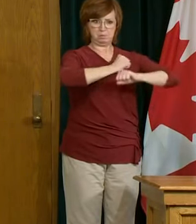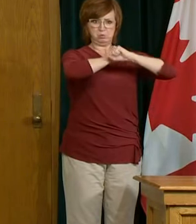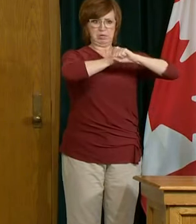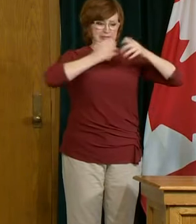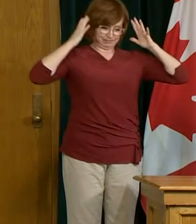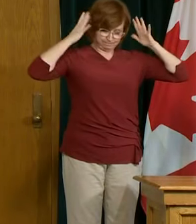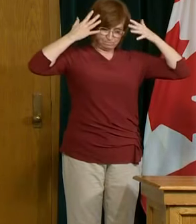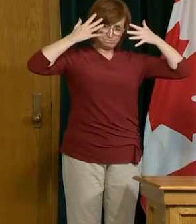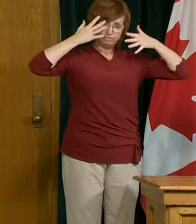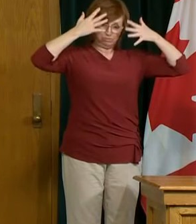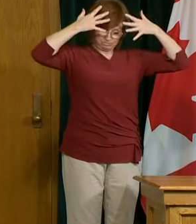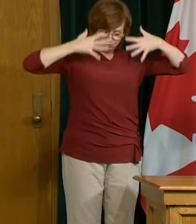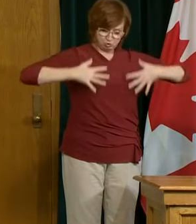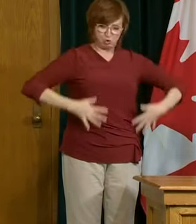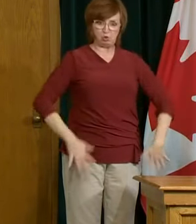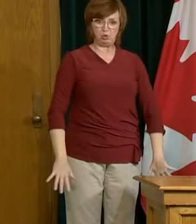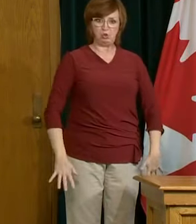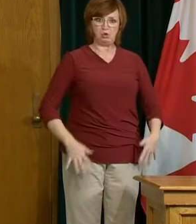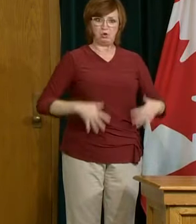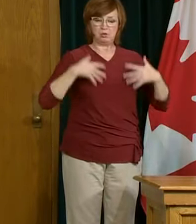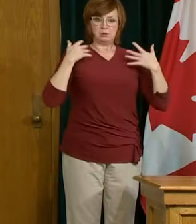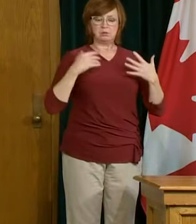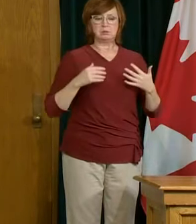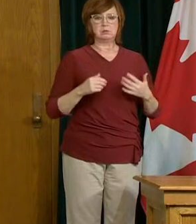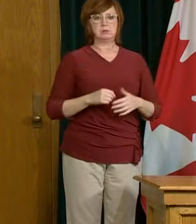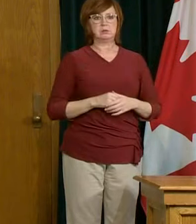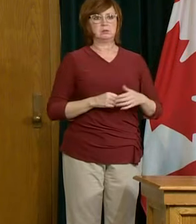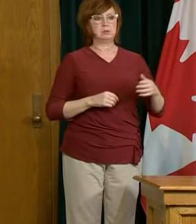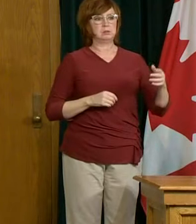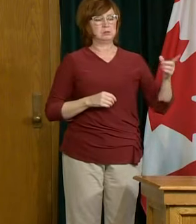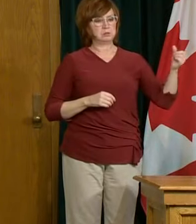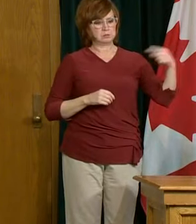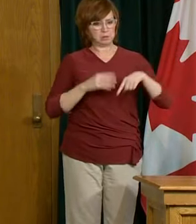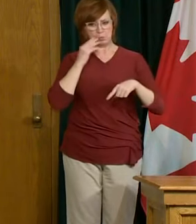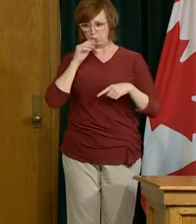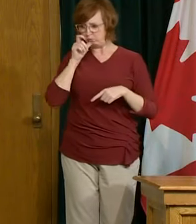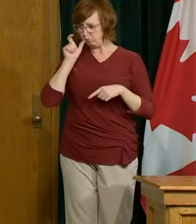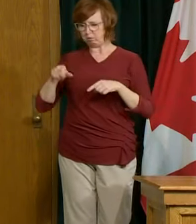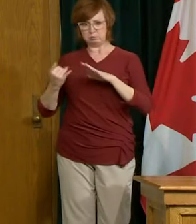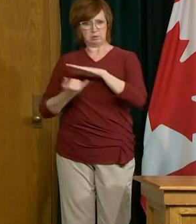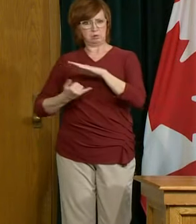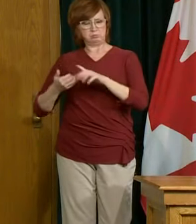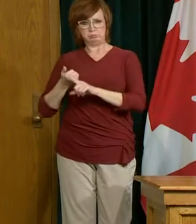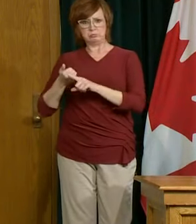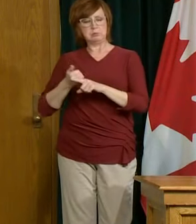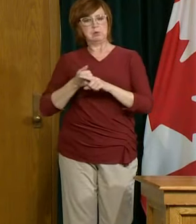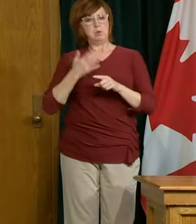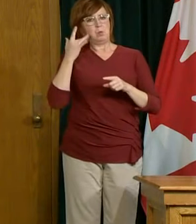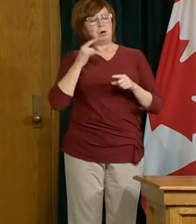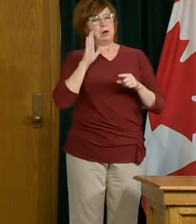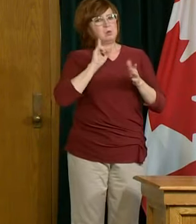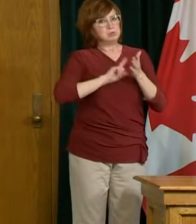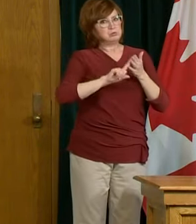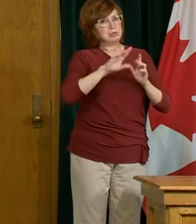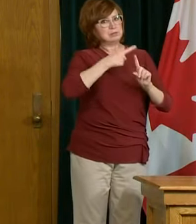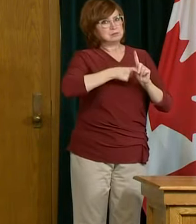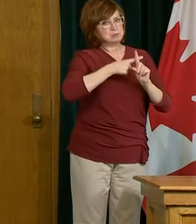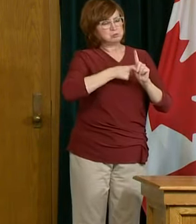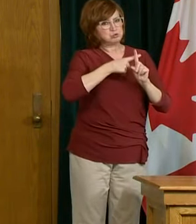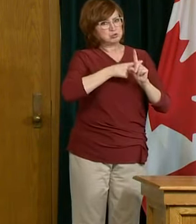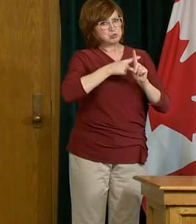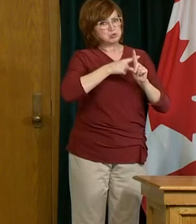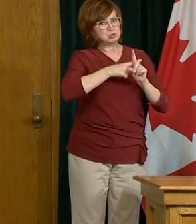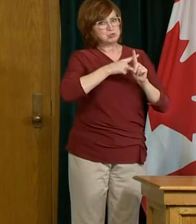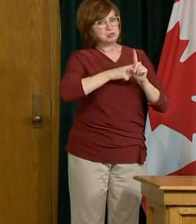are required to work in. The only cautions we have, of course, is that we want to minimize healthcare workers working in more than one setting